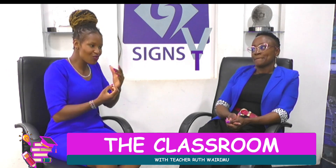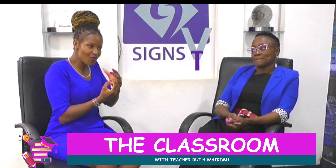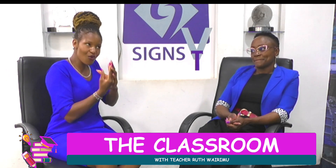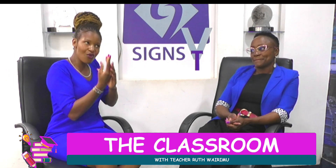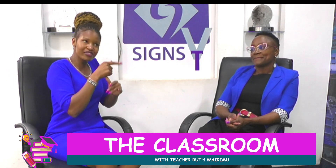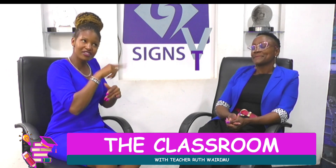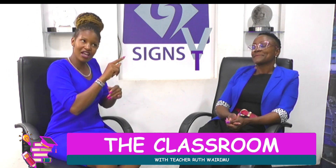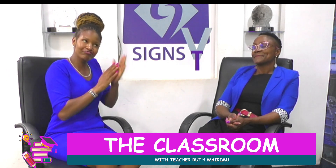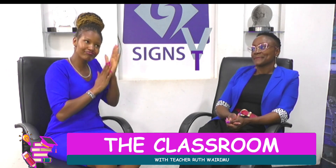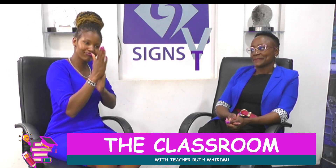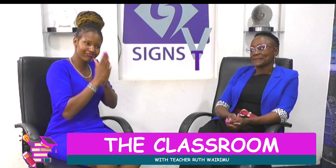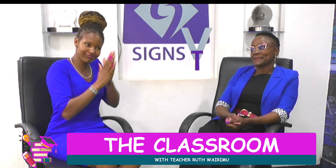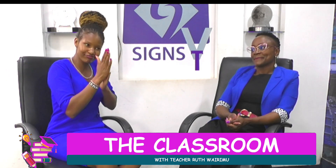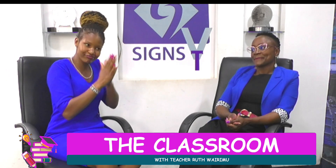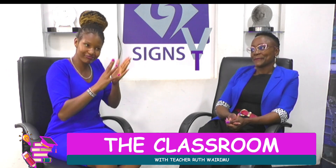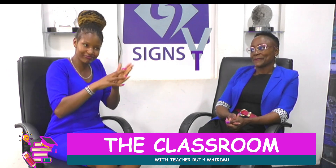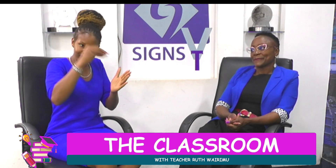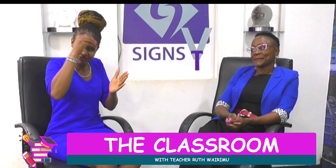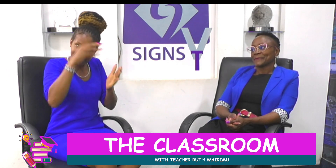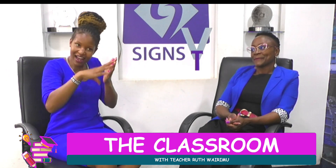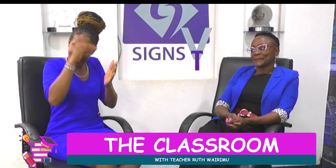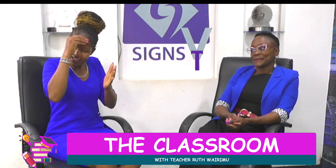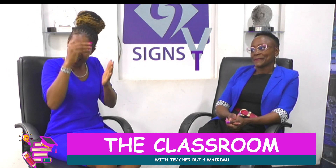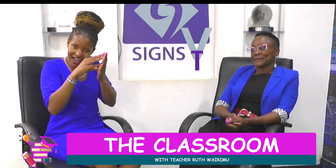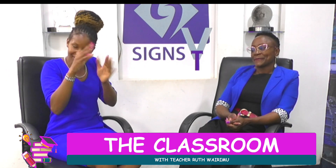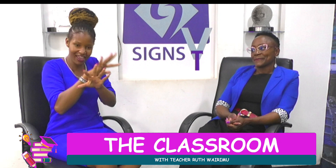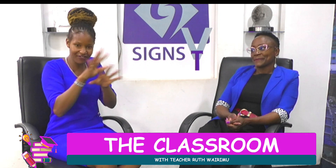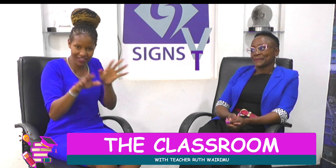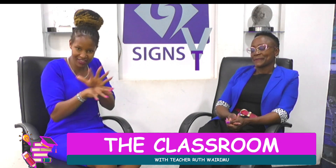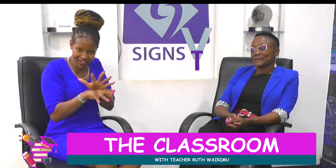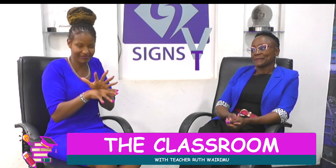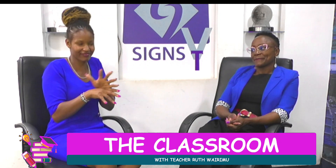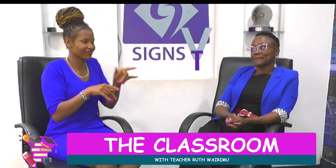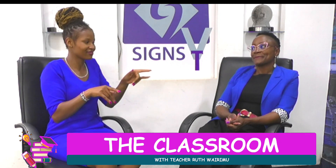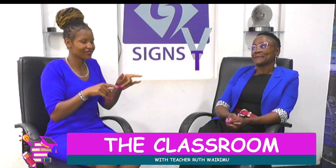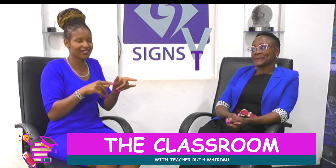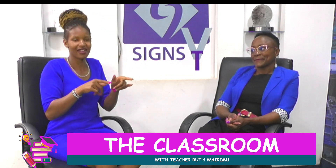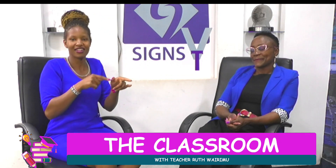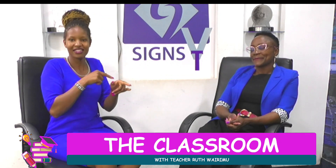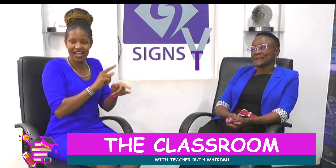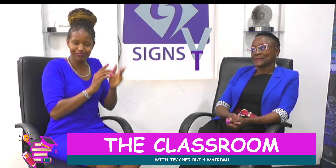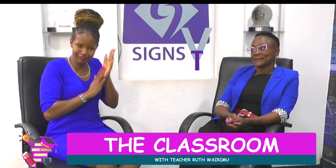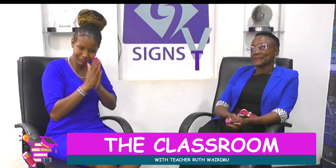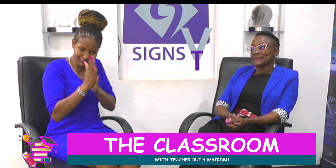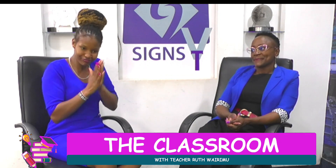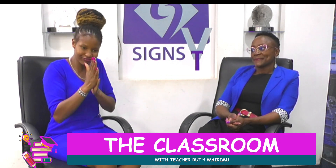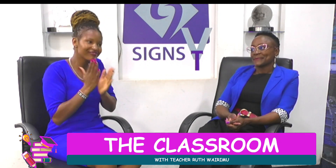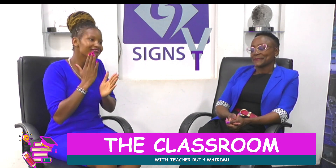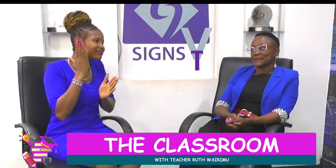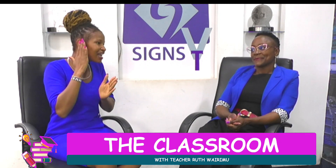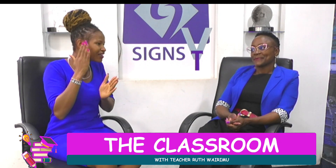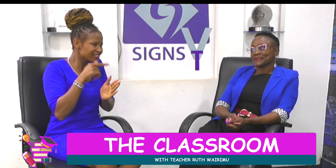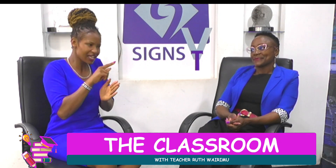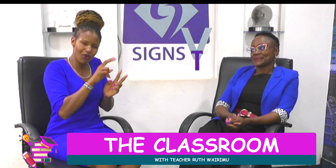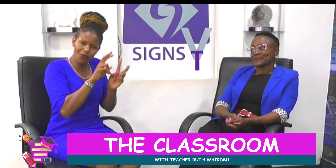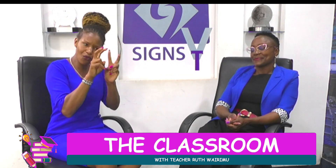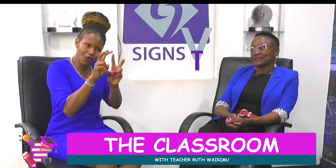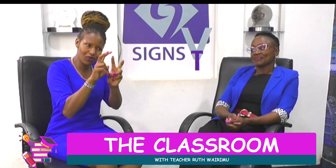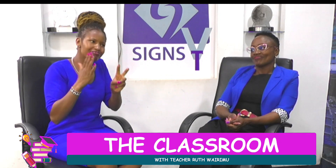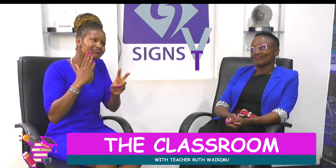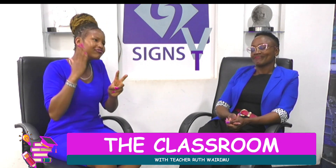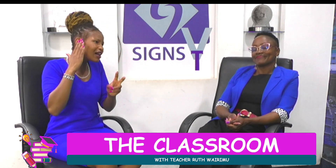growing up, how she, the inspirations that she's gotten, all that has motivated her to continue with the